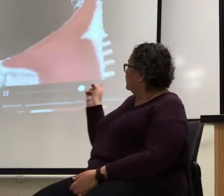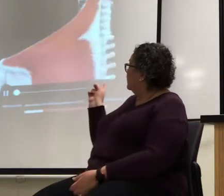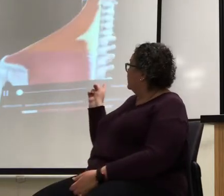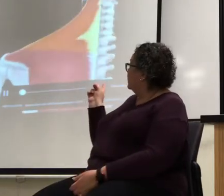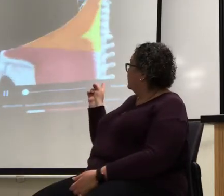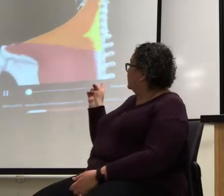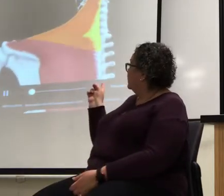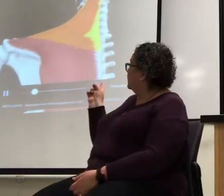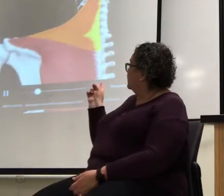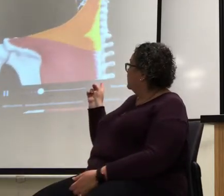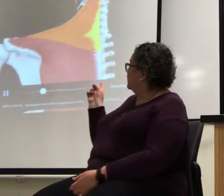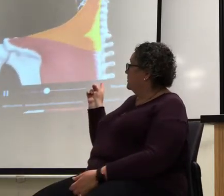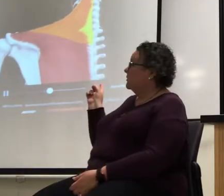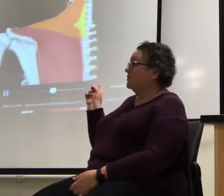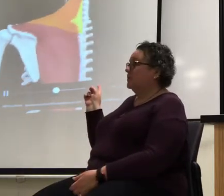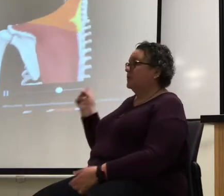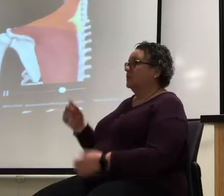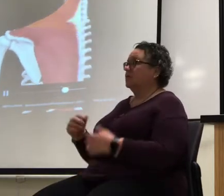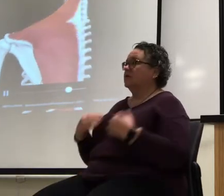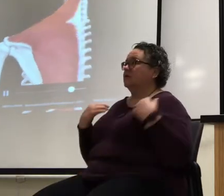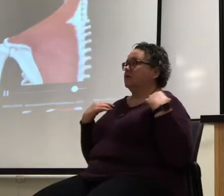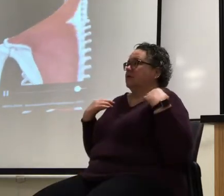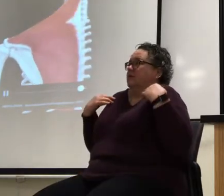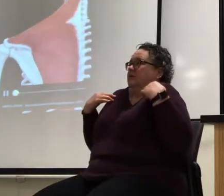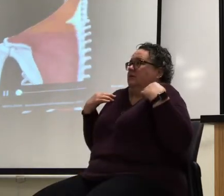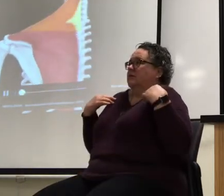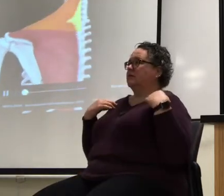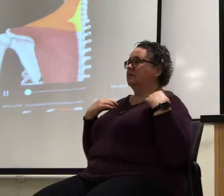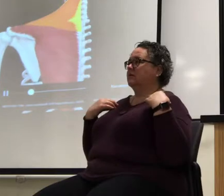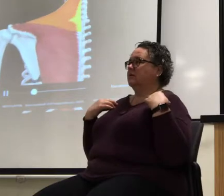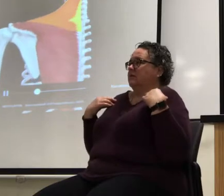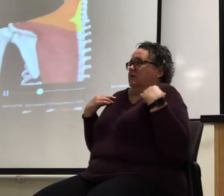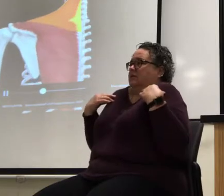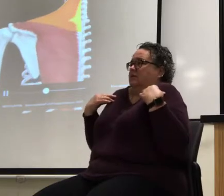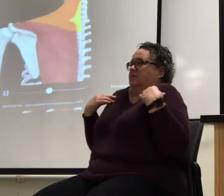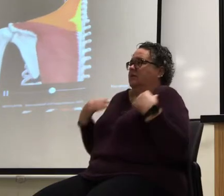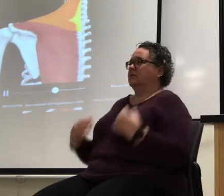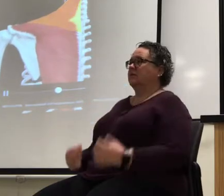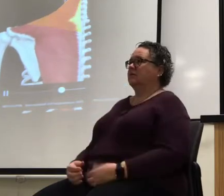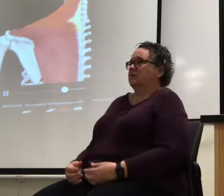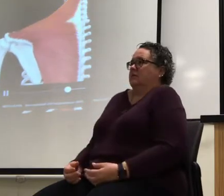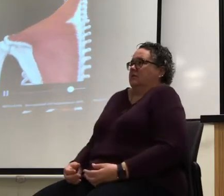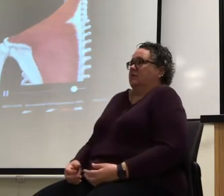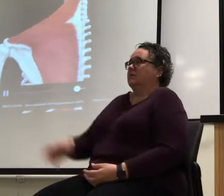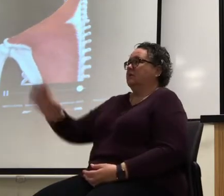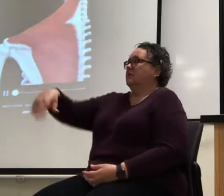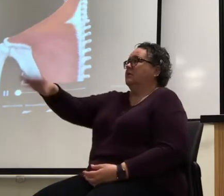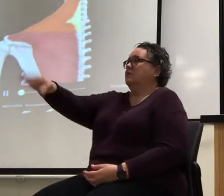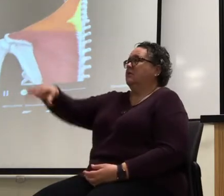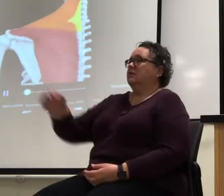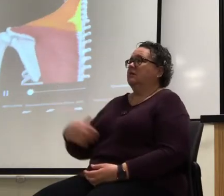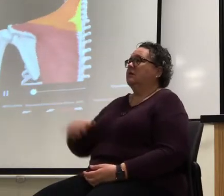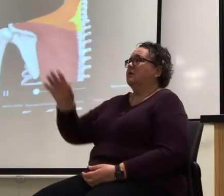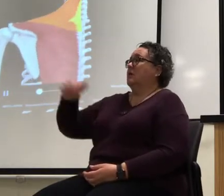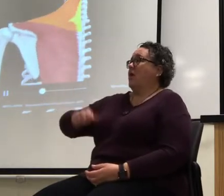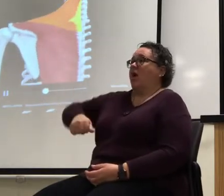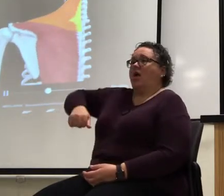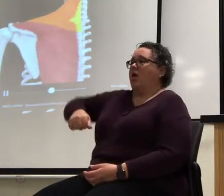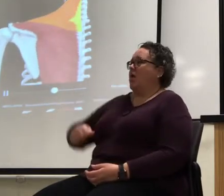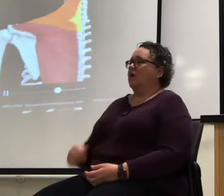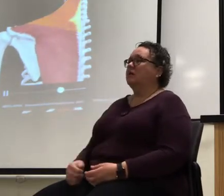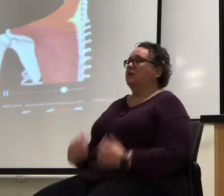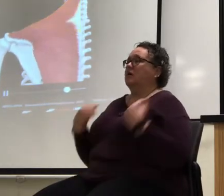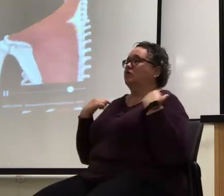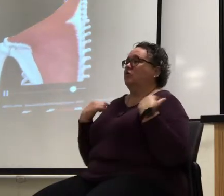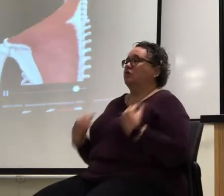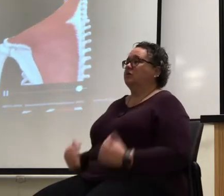So let's look at it from the posterior view. I think it's pretty obvious. You're shrugging your shoulders, right? You're elevating the scapula. And if